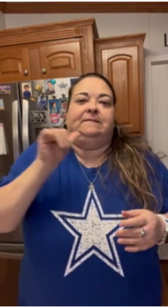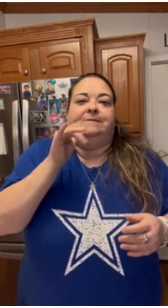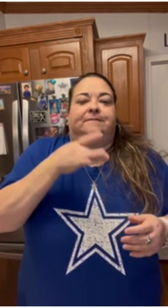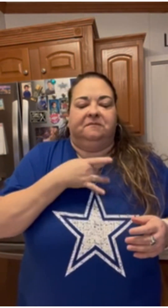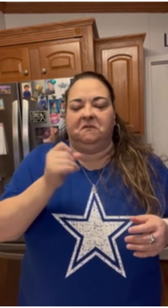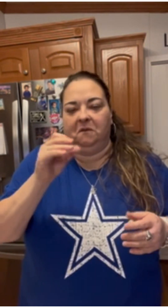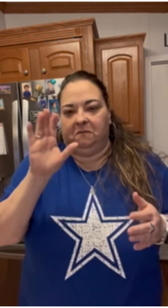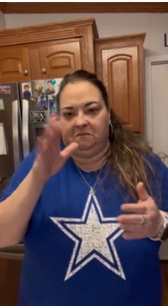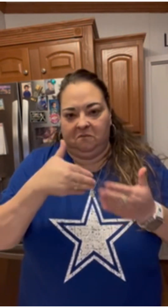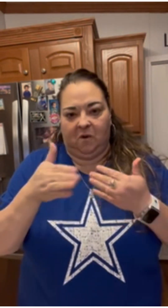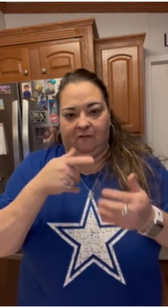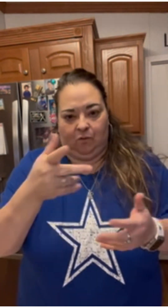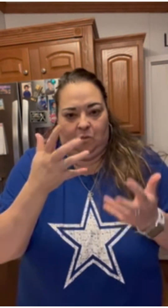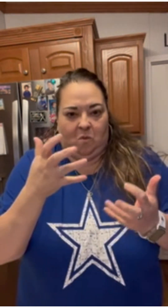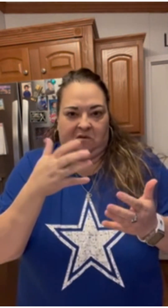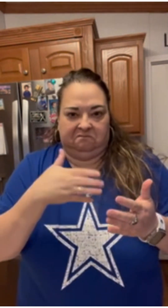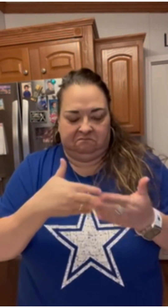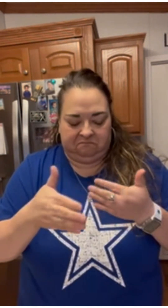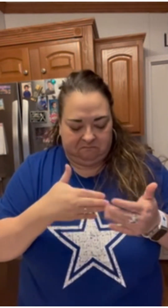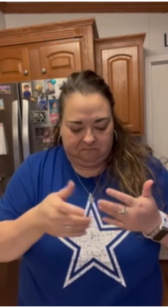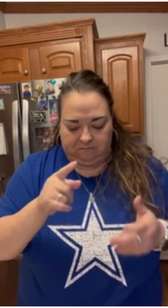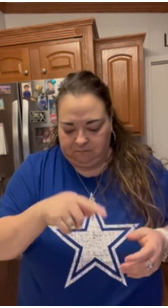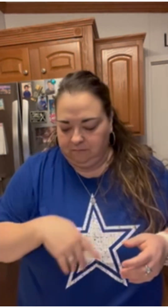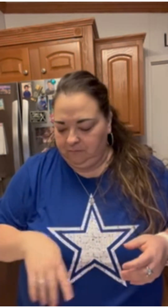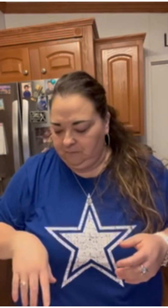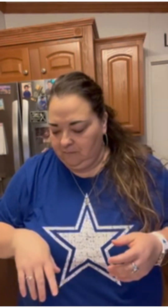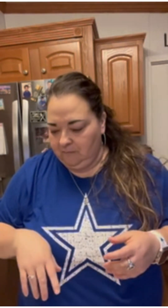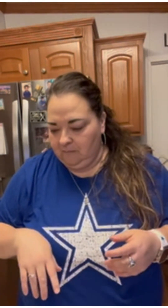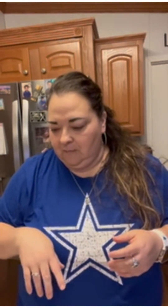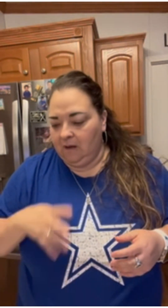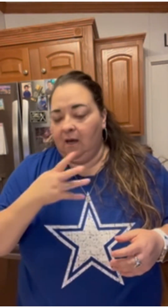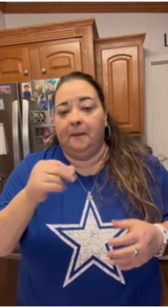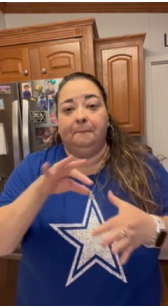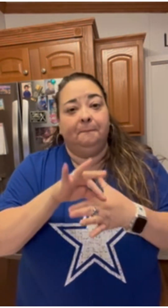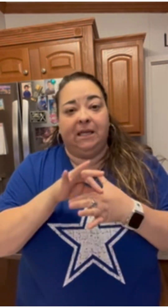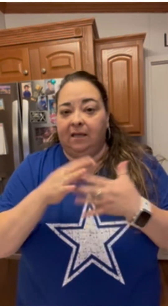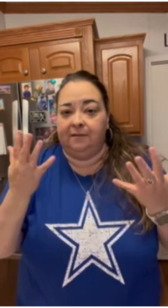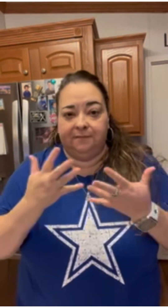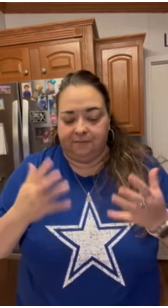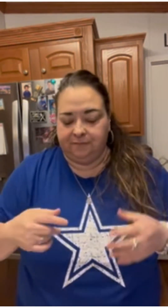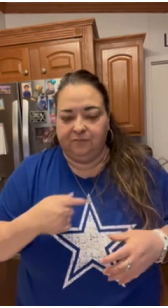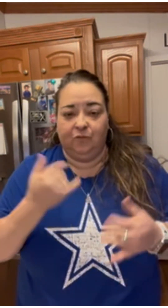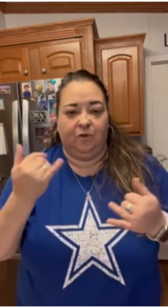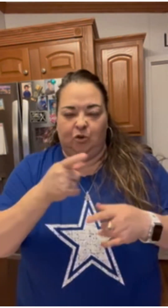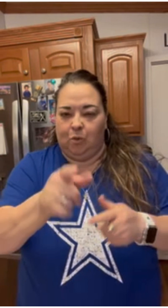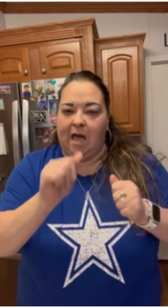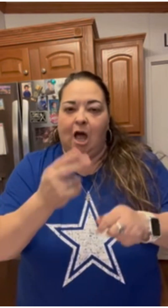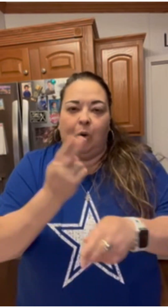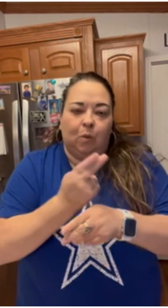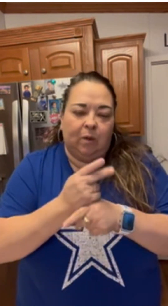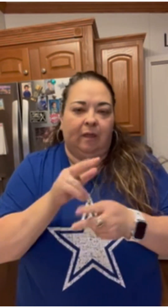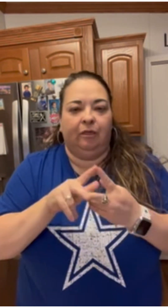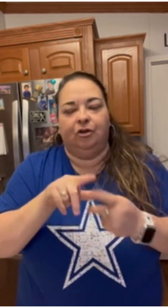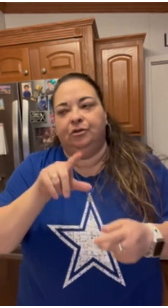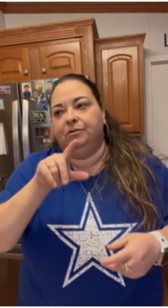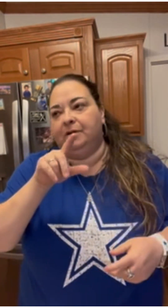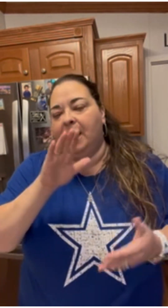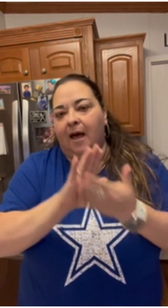little bit of spice to it. It gives it a little kick. But it's up to you, whatever you want. As for the meat, you can